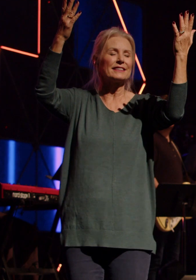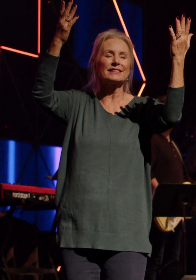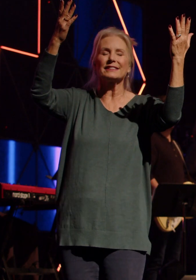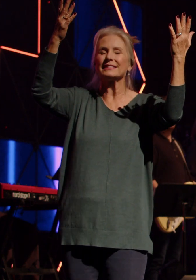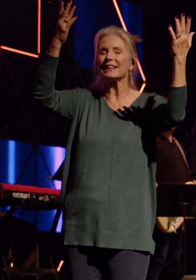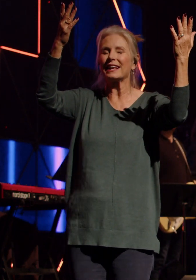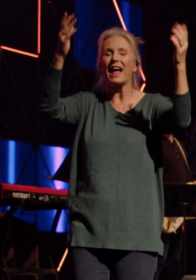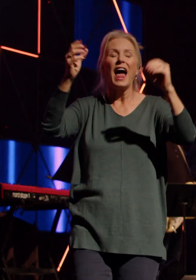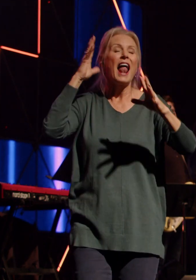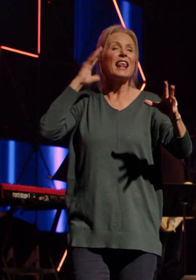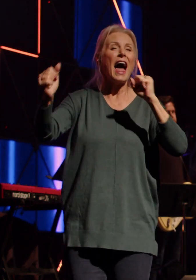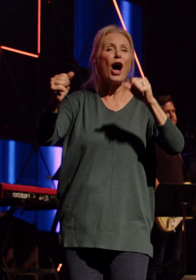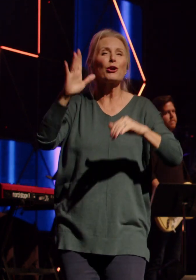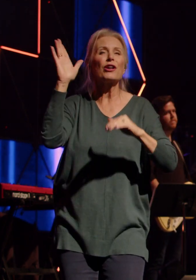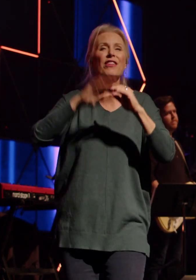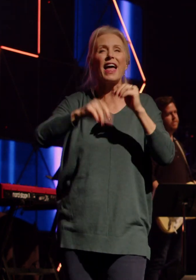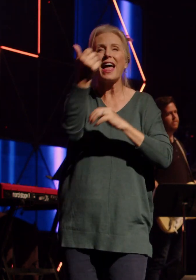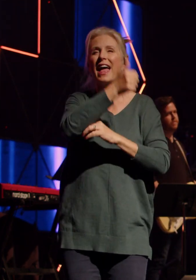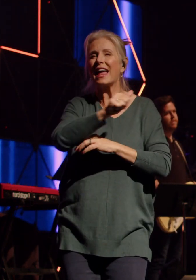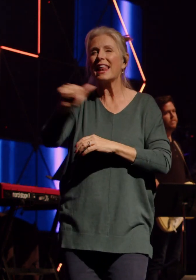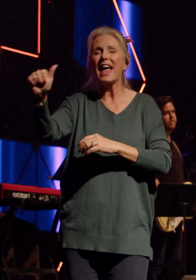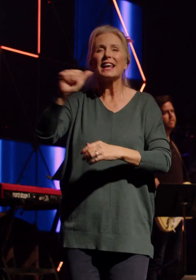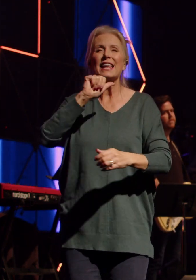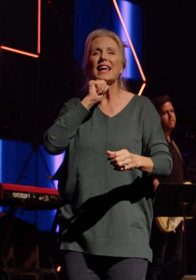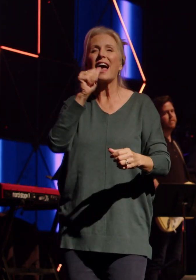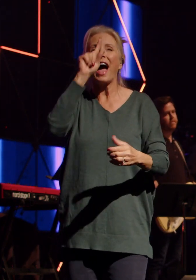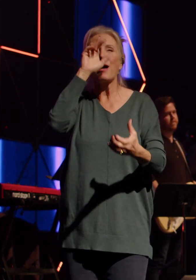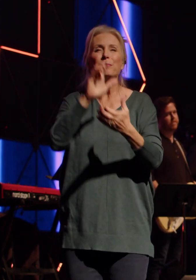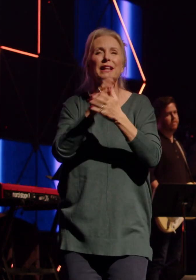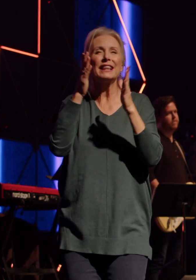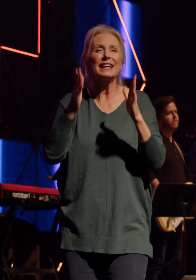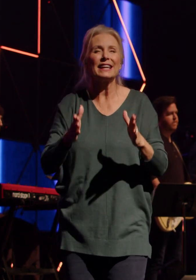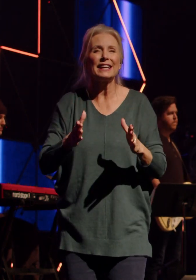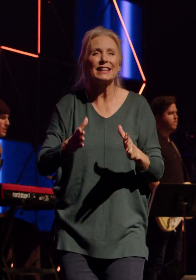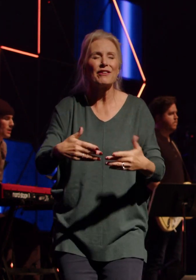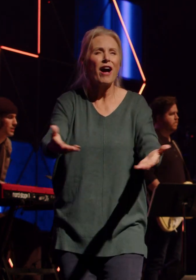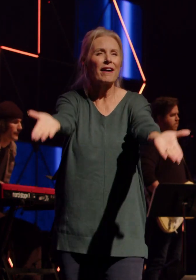hallelujah louder than the unbelief. Sing it out, church.